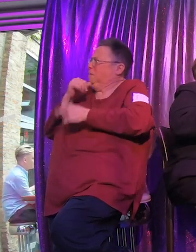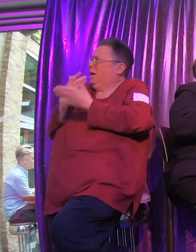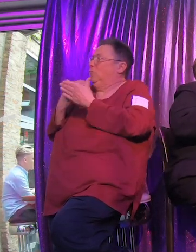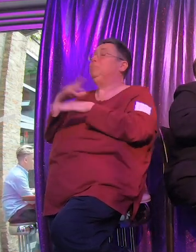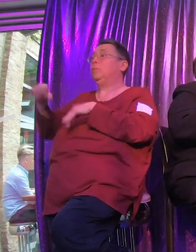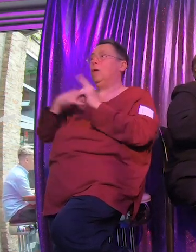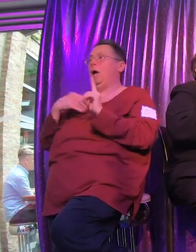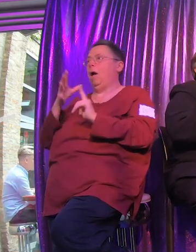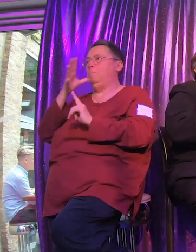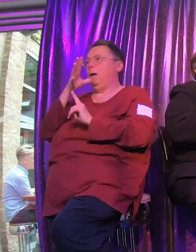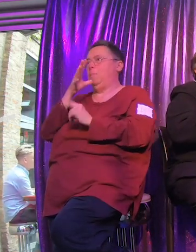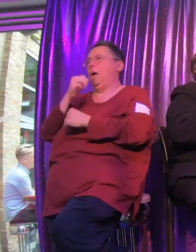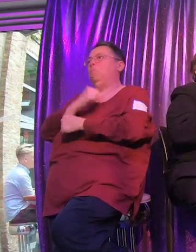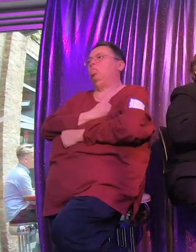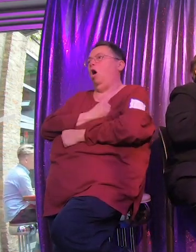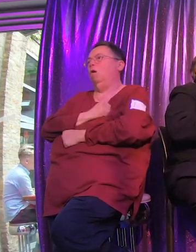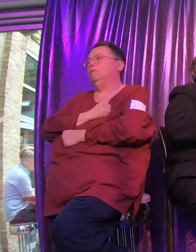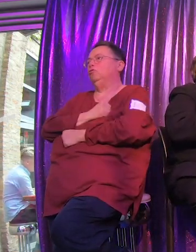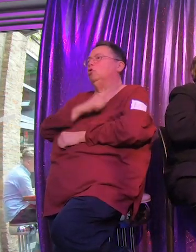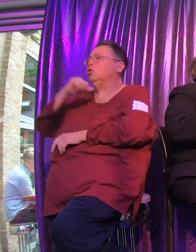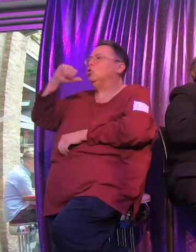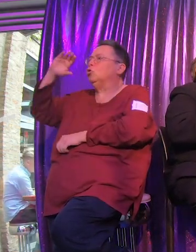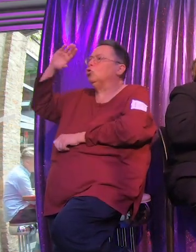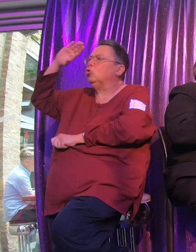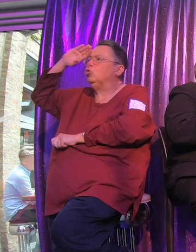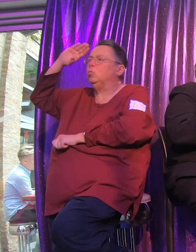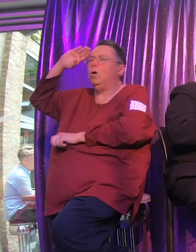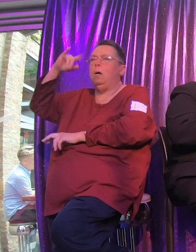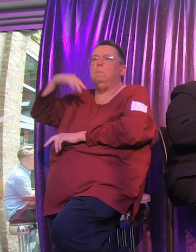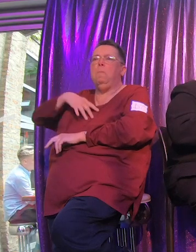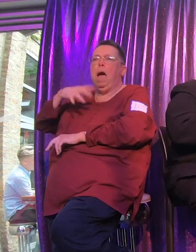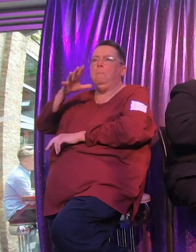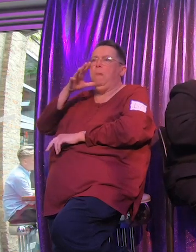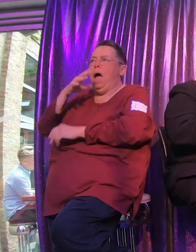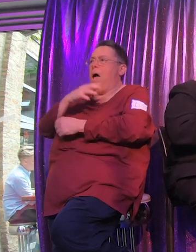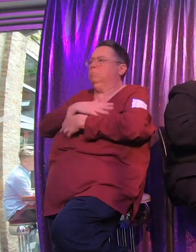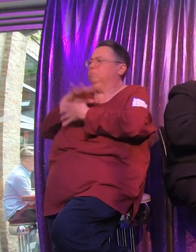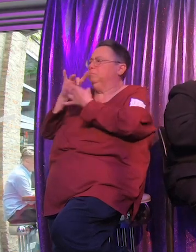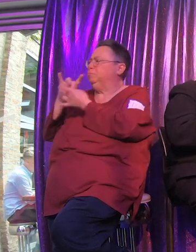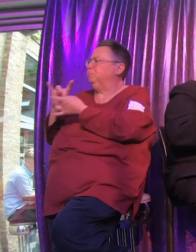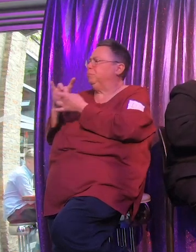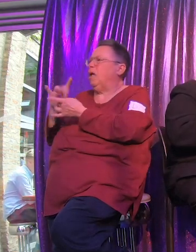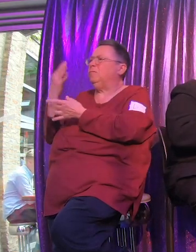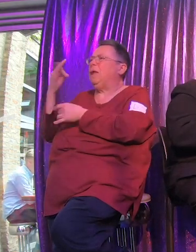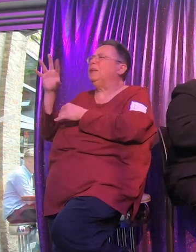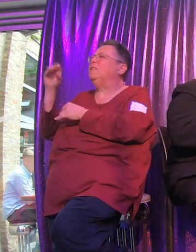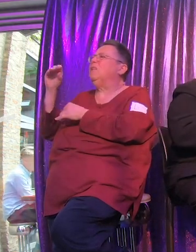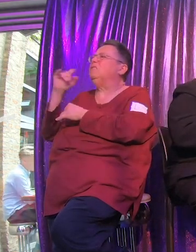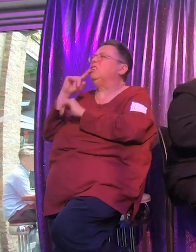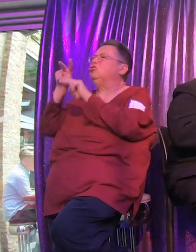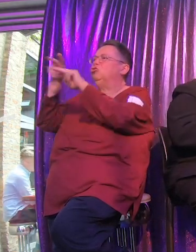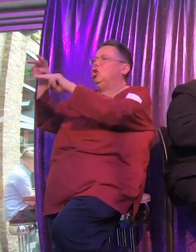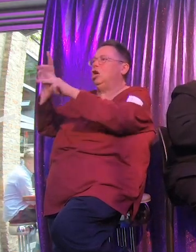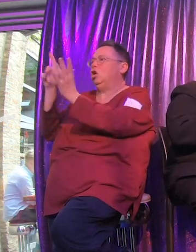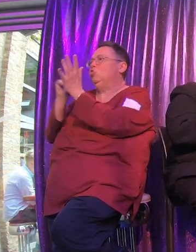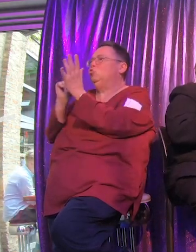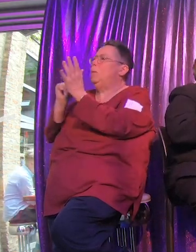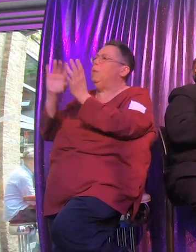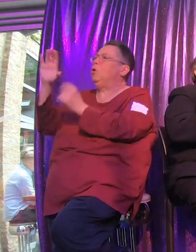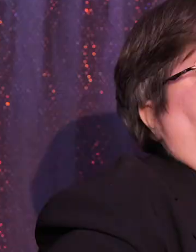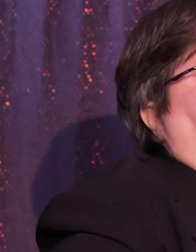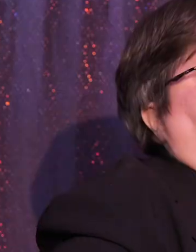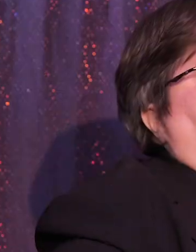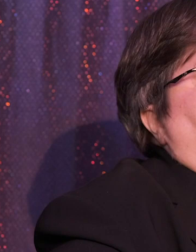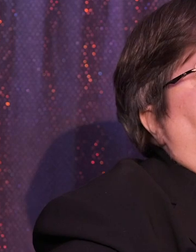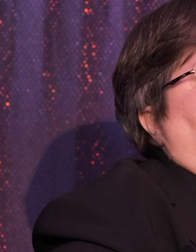so my mom loved Cuba. She had this connection to Cuba starting from the 1950s when she covered Fidel Castro in the mountains before the